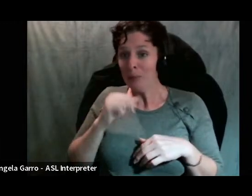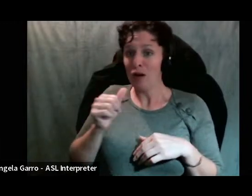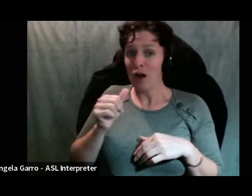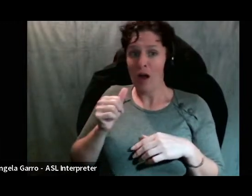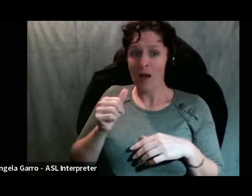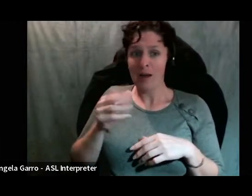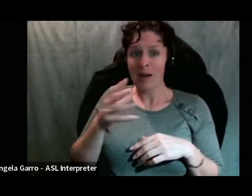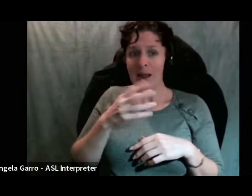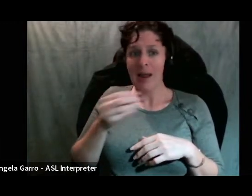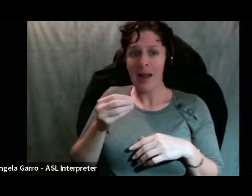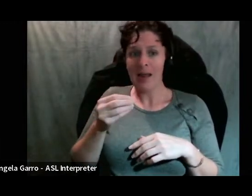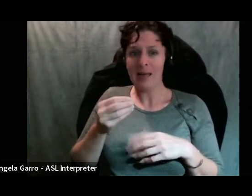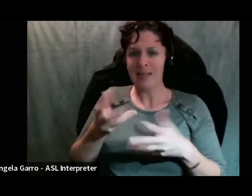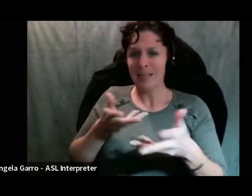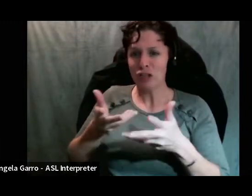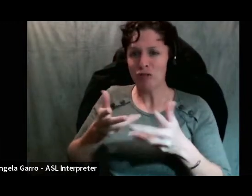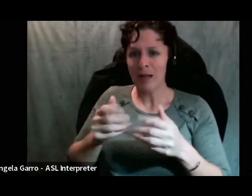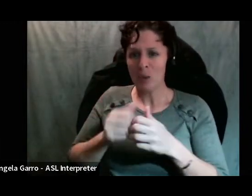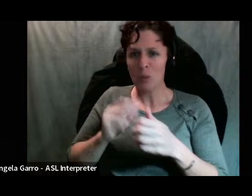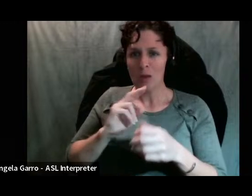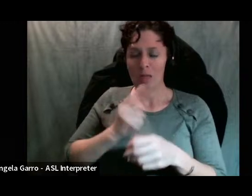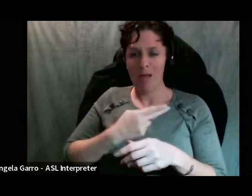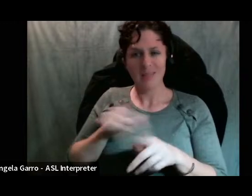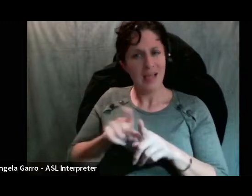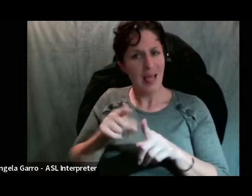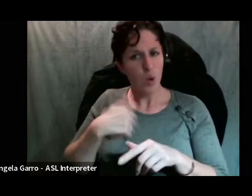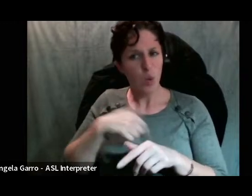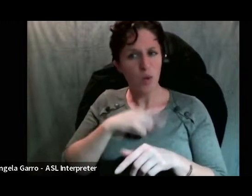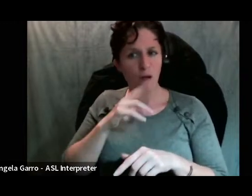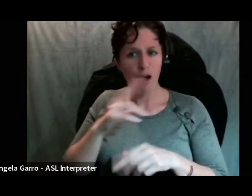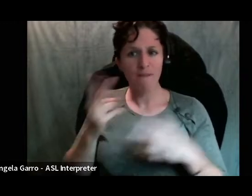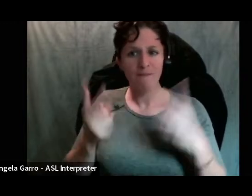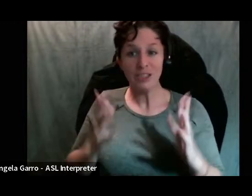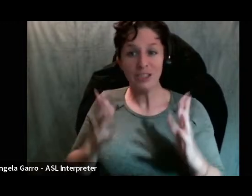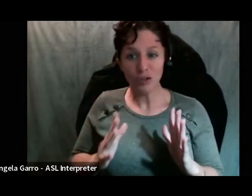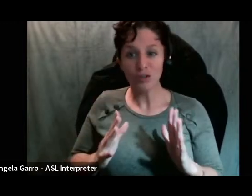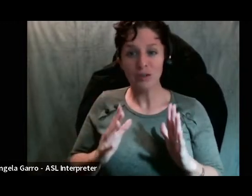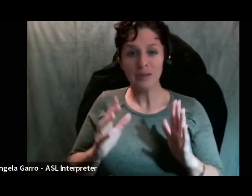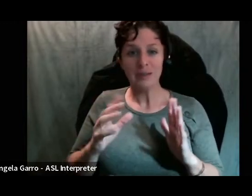interacting with us as if we were visitors. And